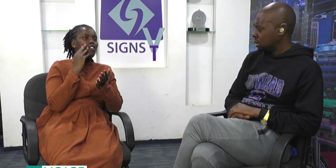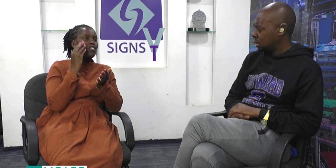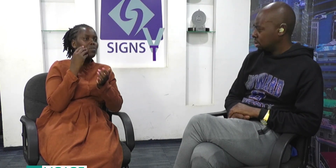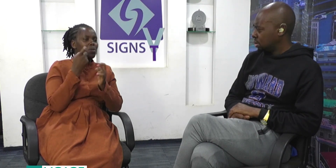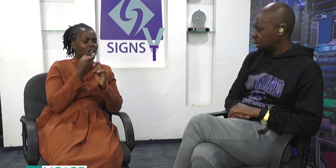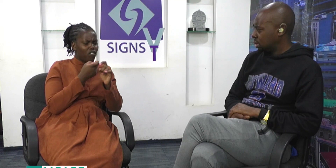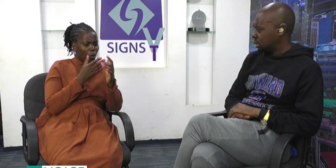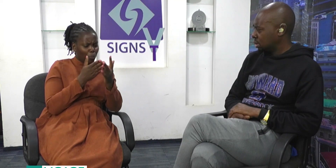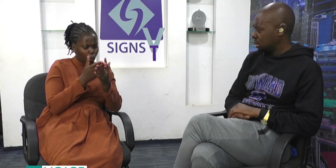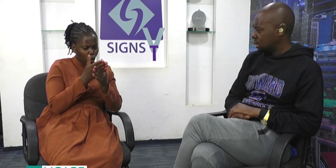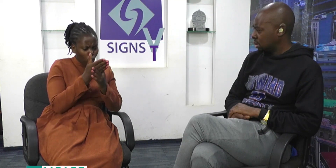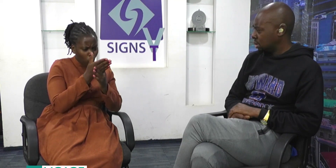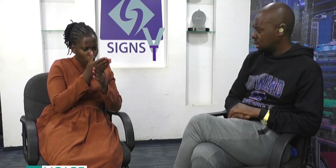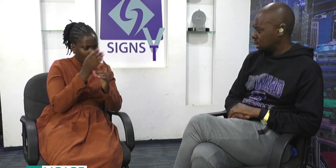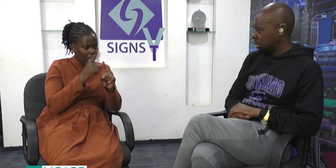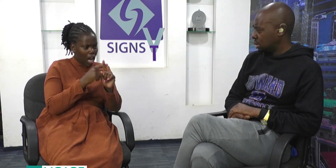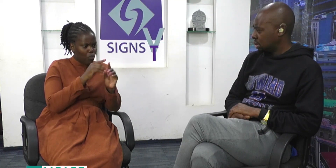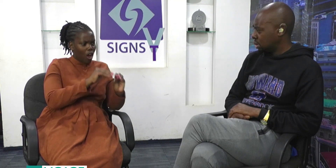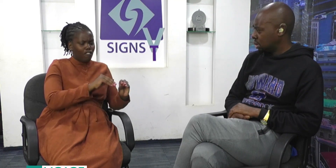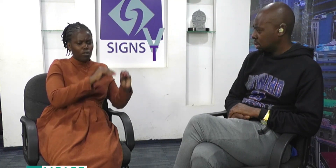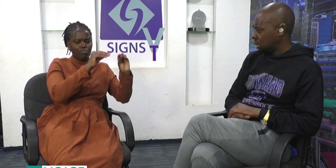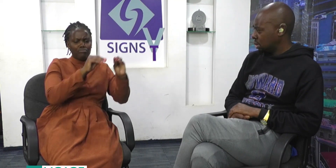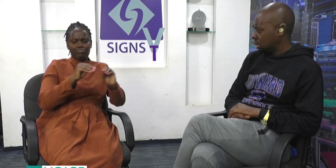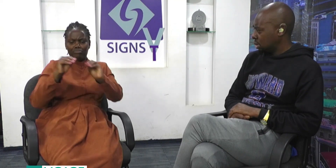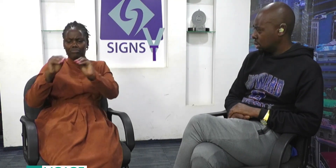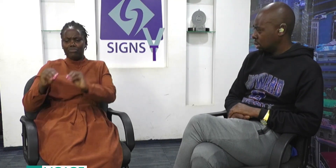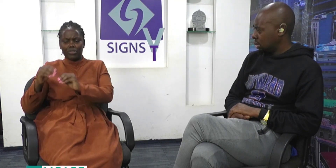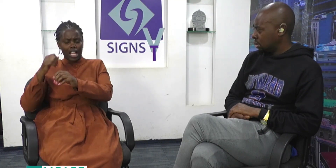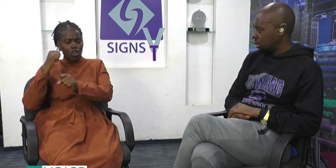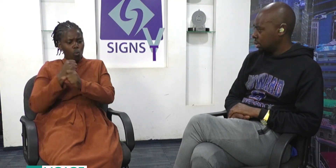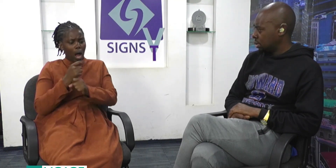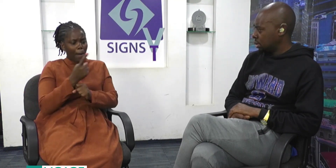now that you have experience in these,